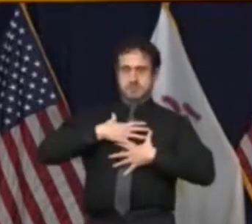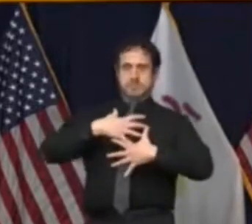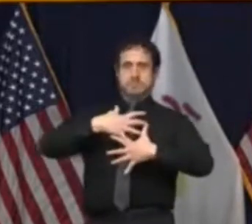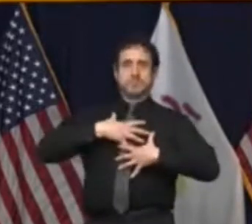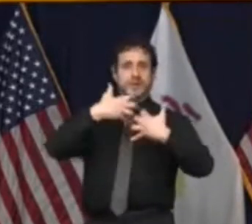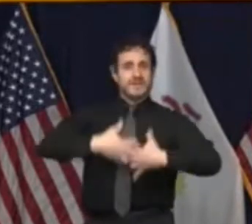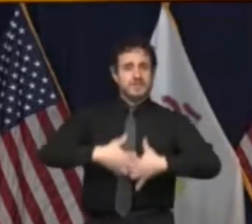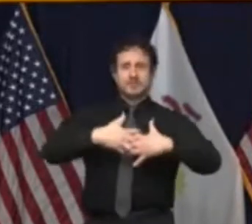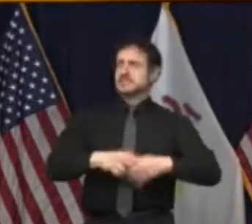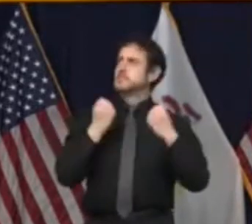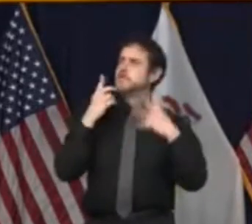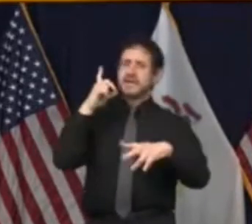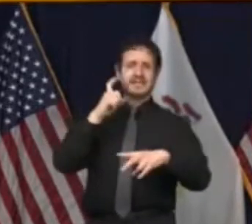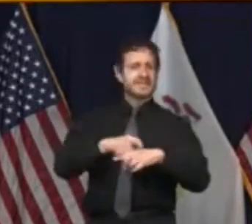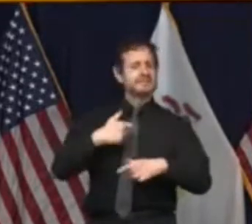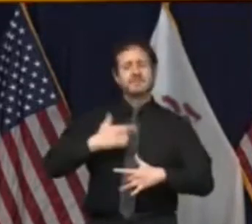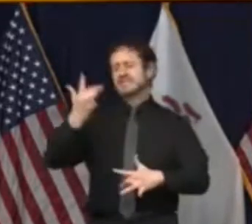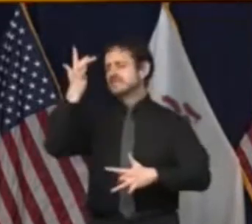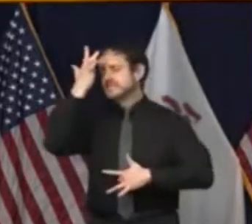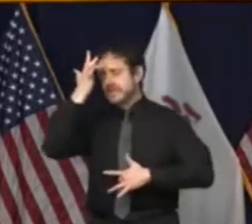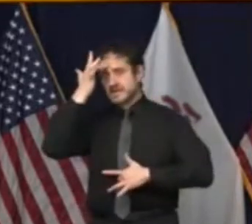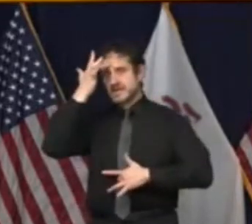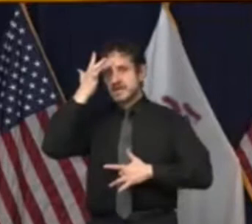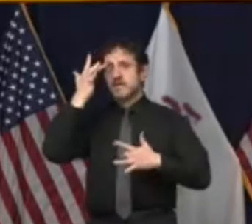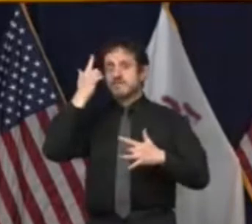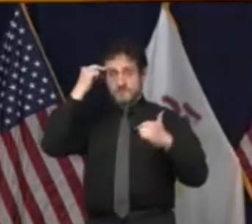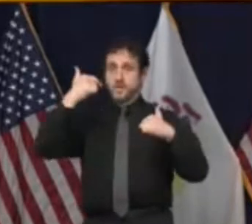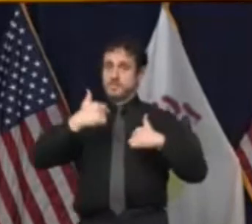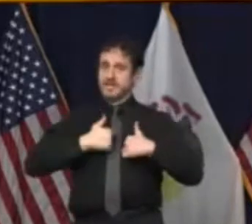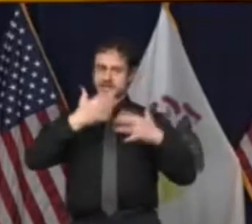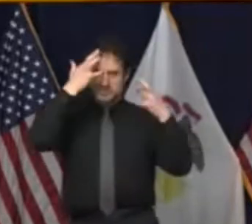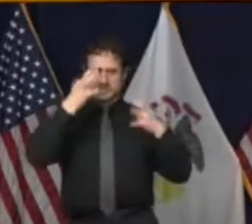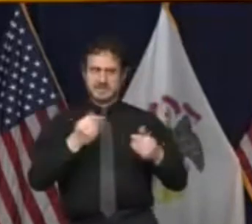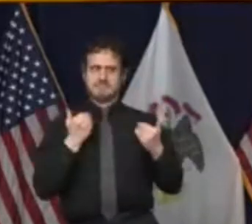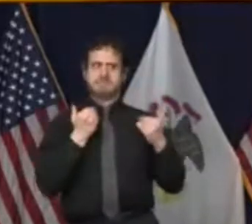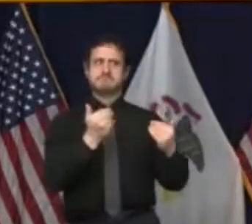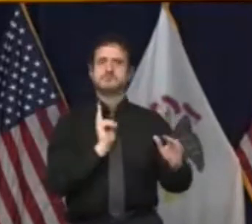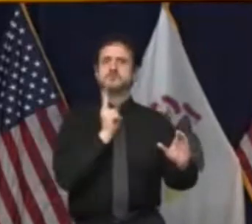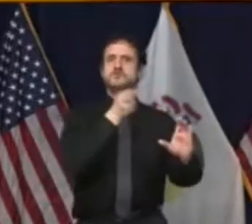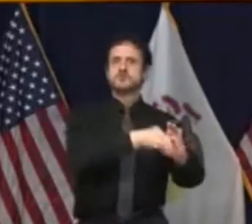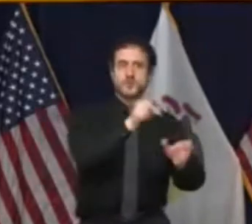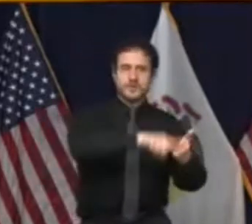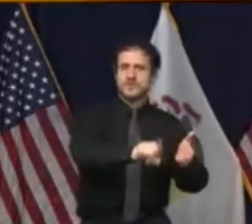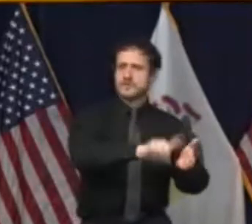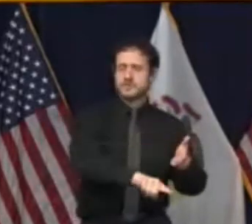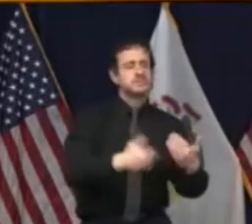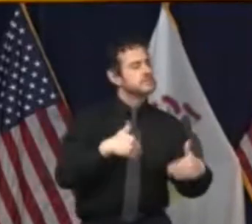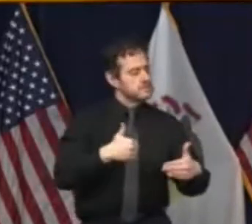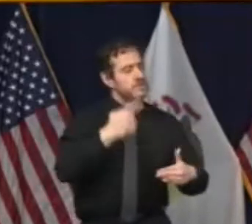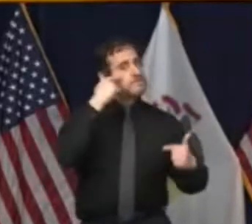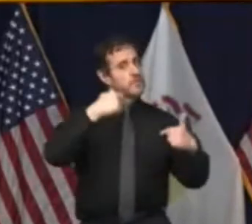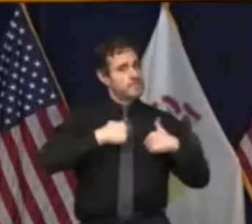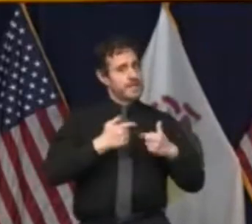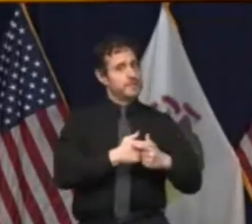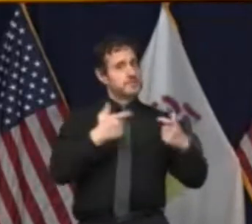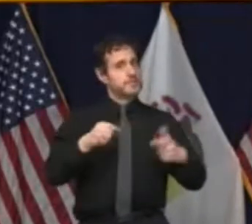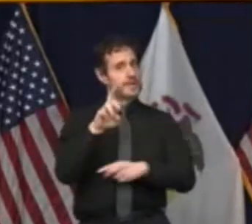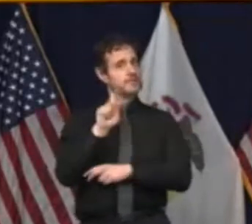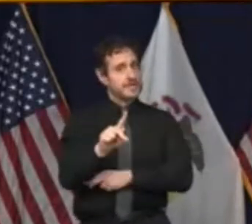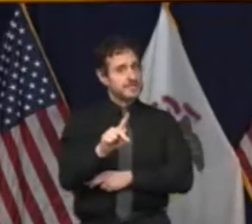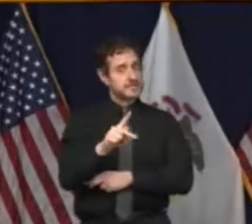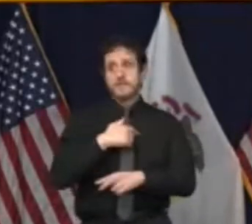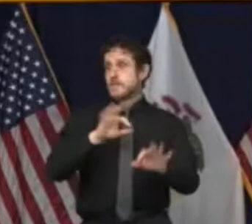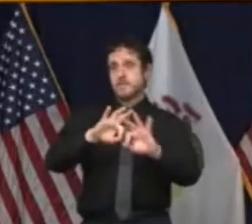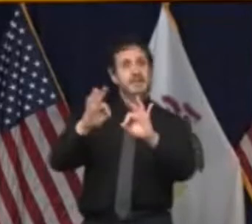me to take part in this trial was a huge risk, a risk that my family and friends were